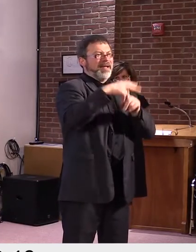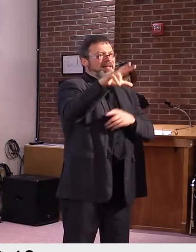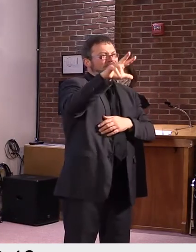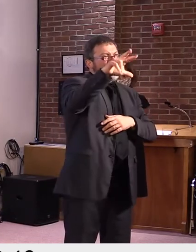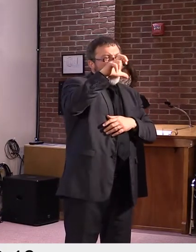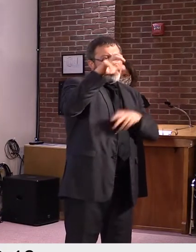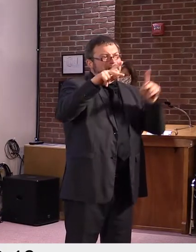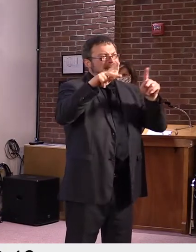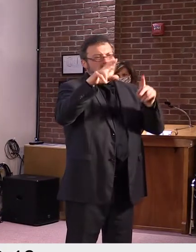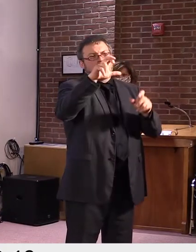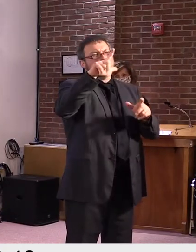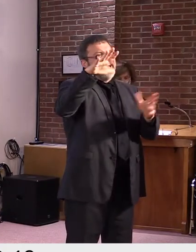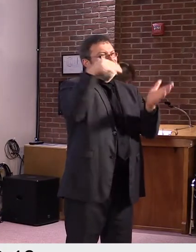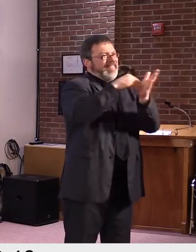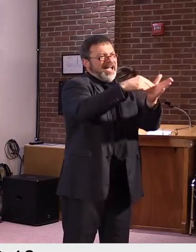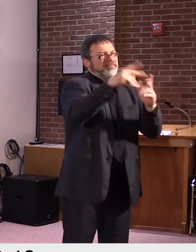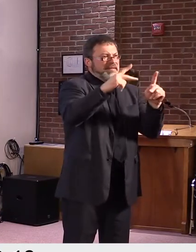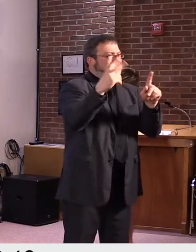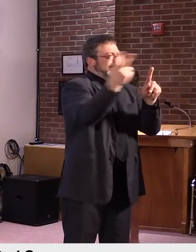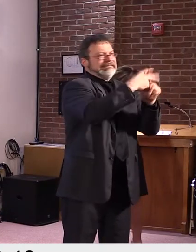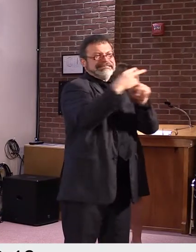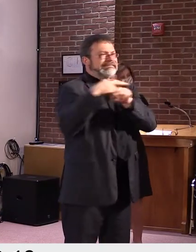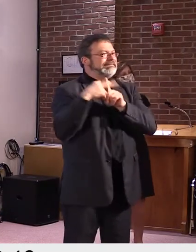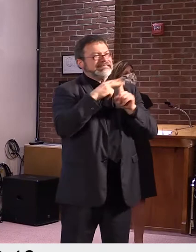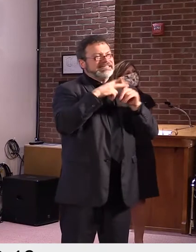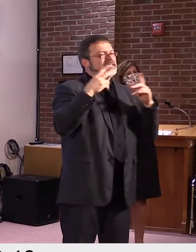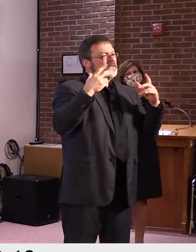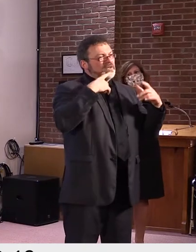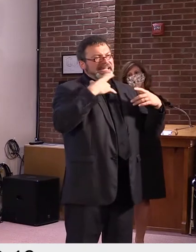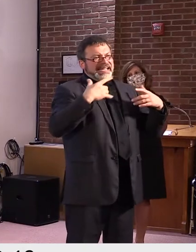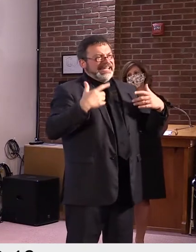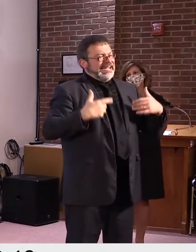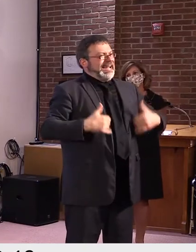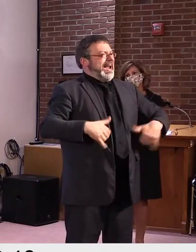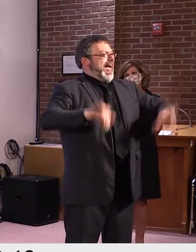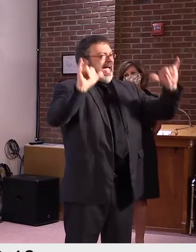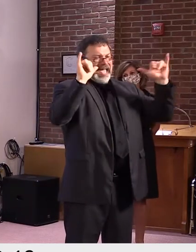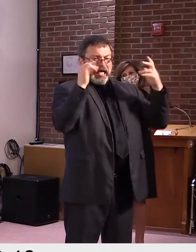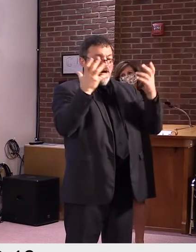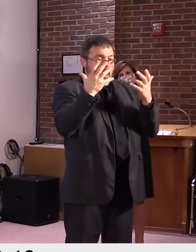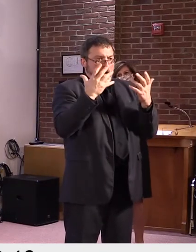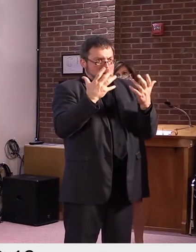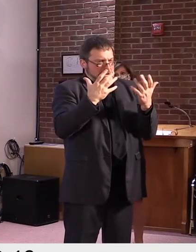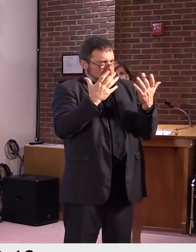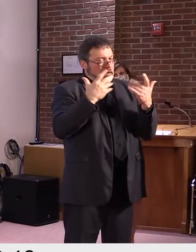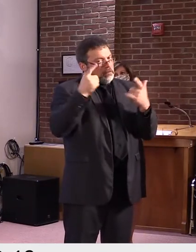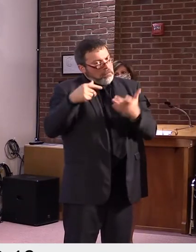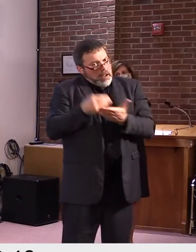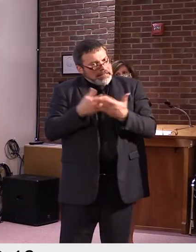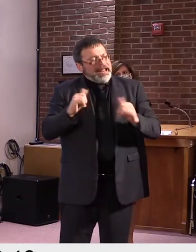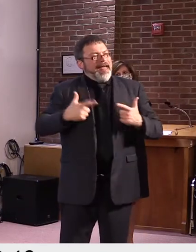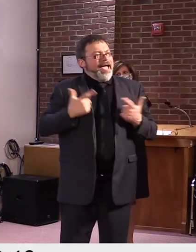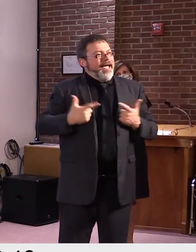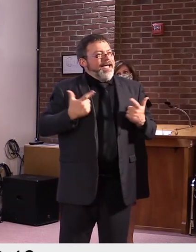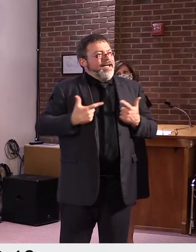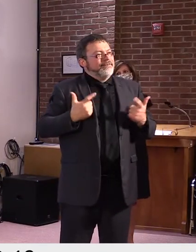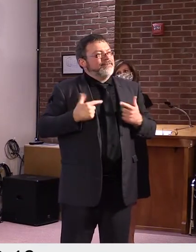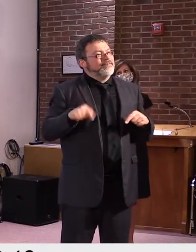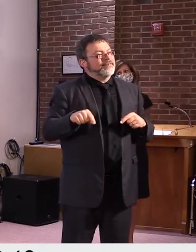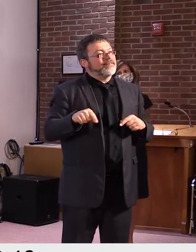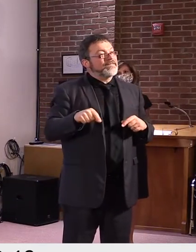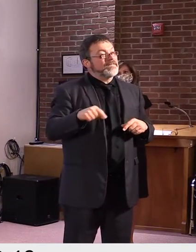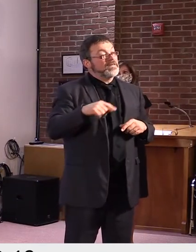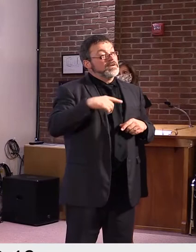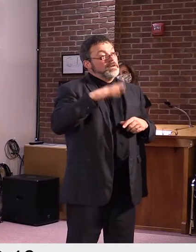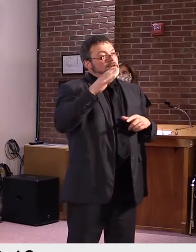unemployment. But the good news is our fund is still intact. We may get through this without depleting it, which would be great news